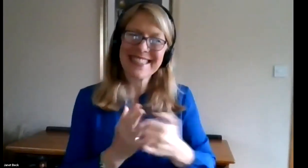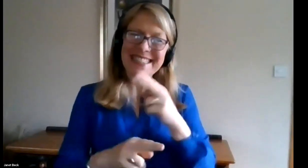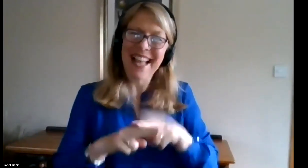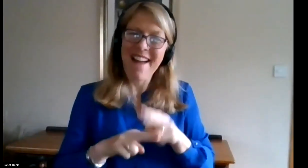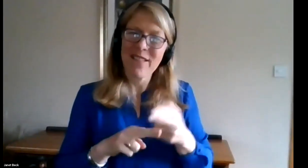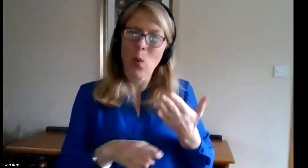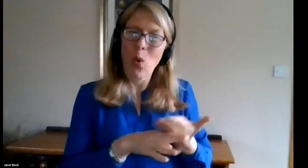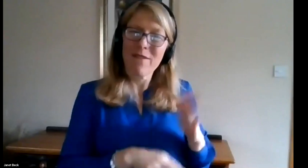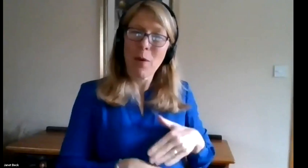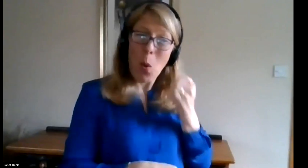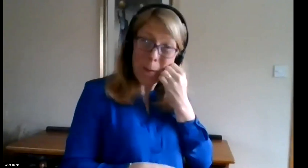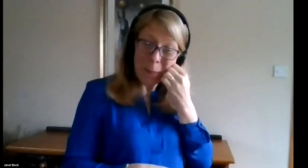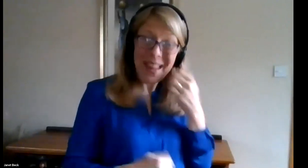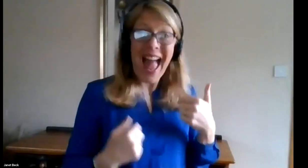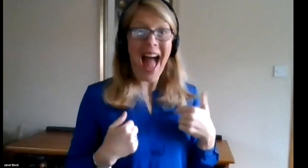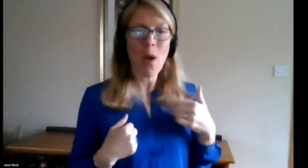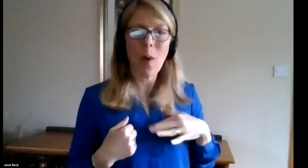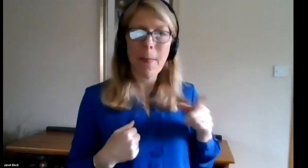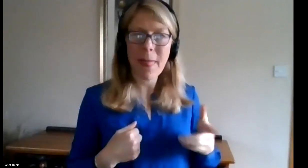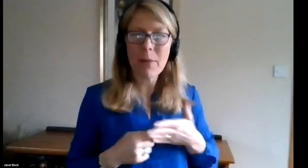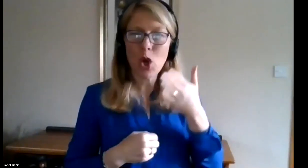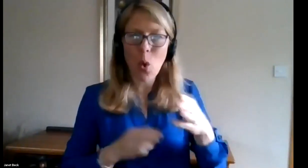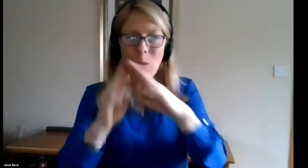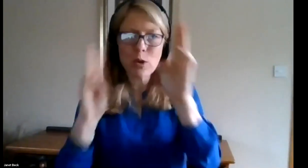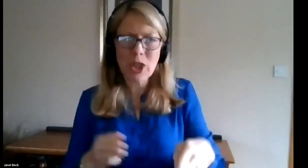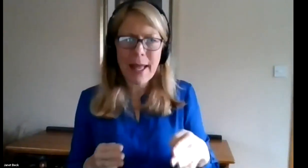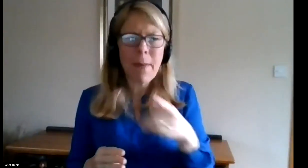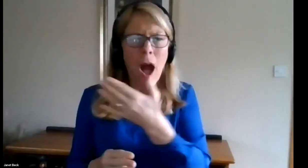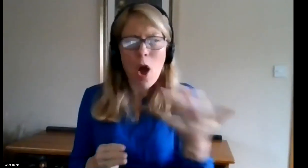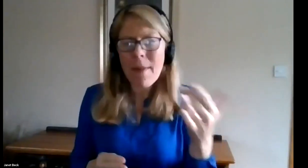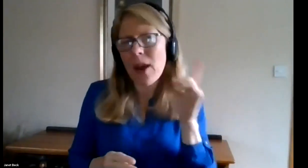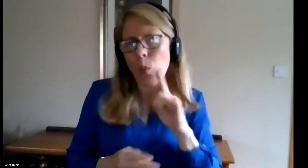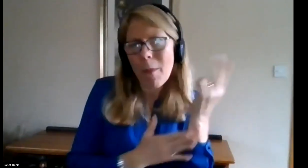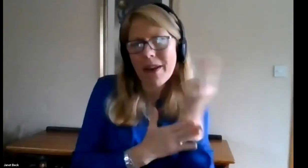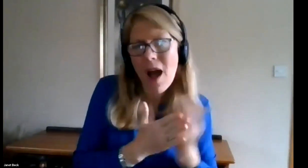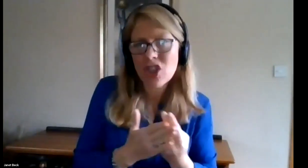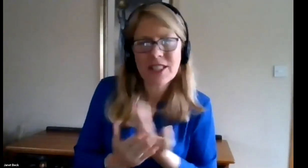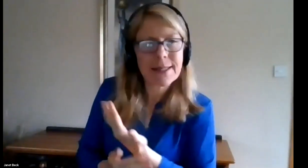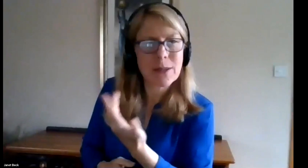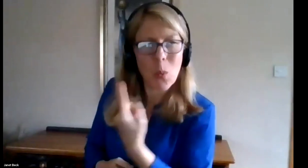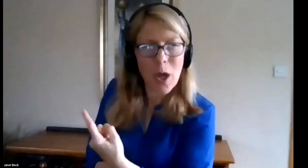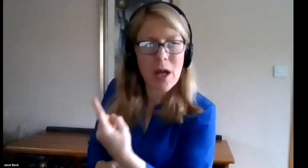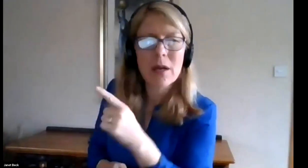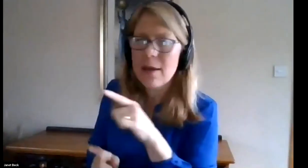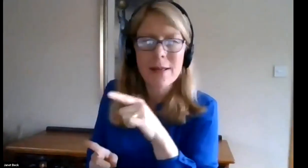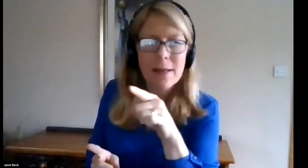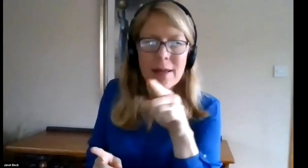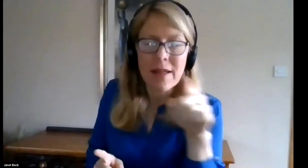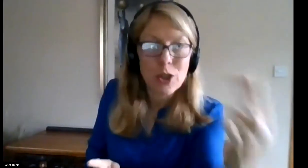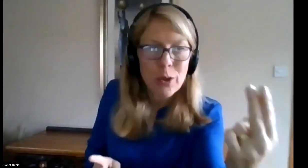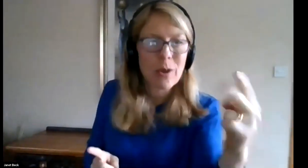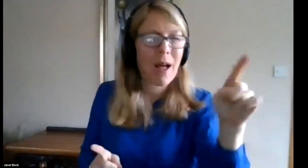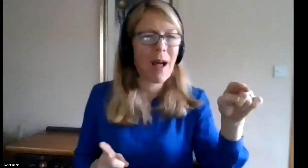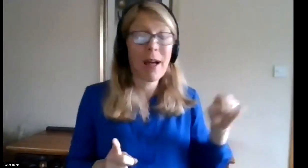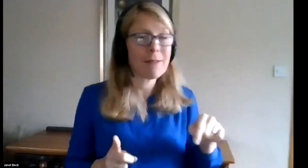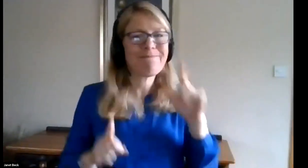se. So we had to take a guesstimate or a guideline of those number of works in the collection.